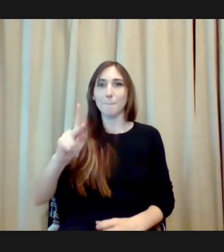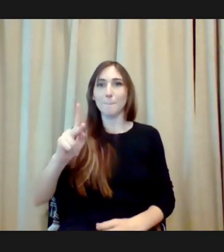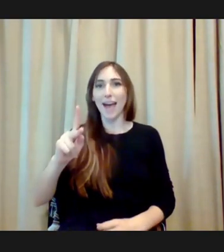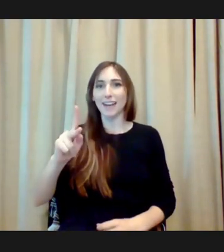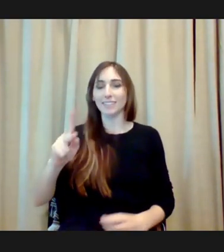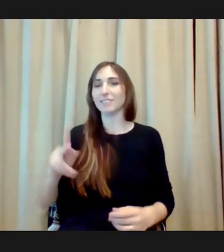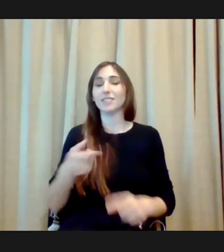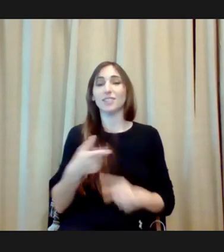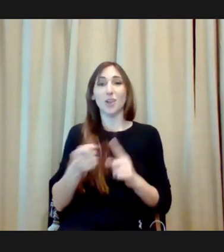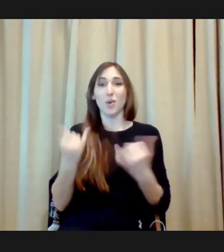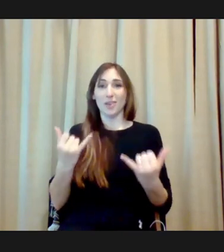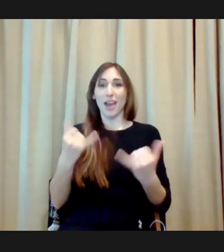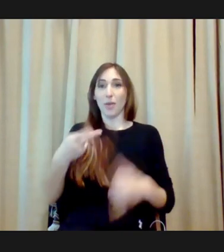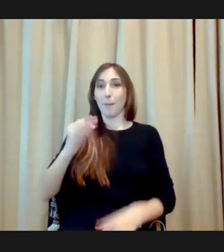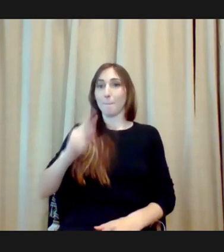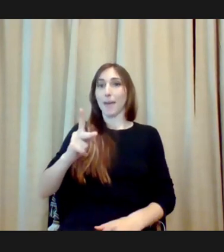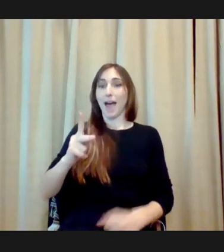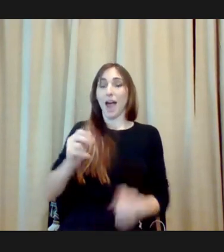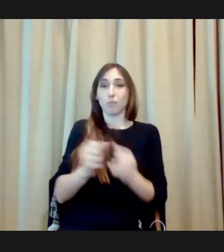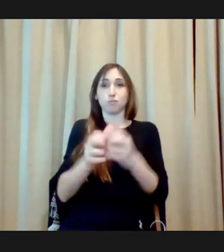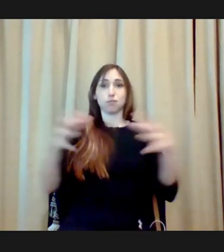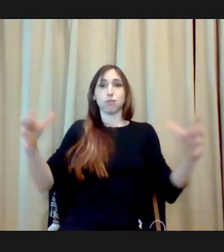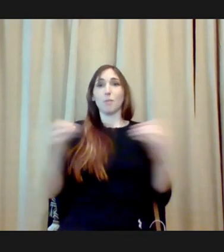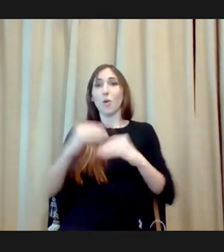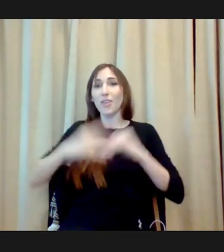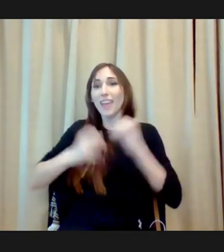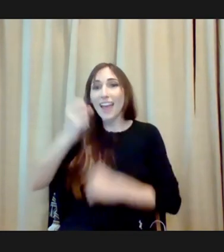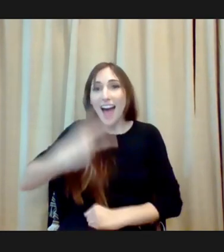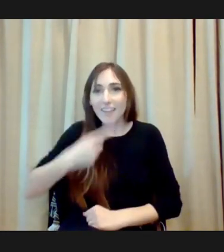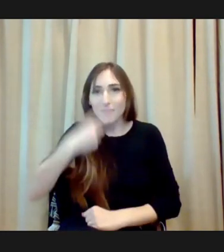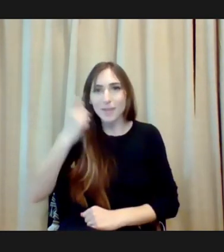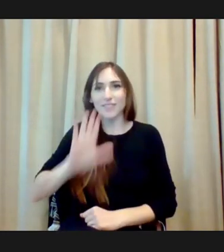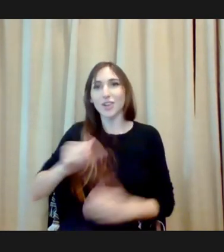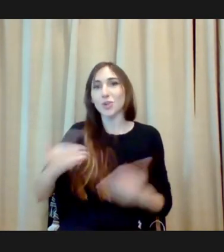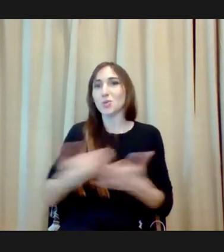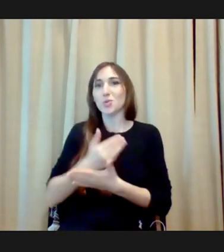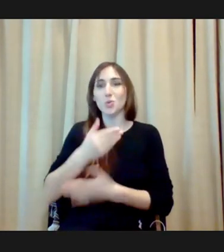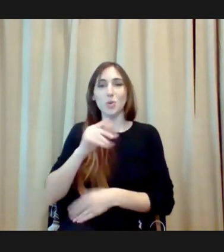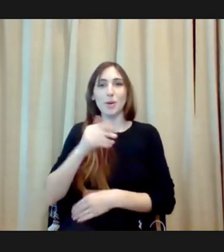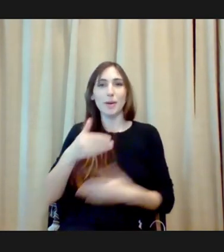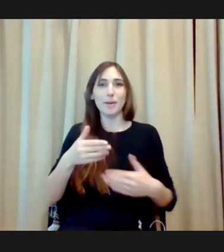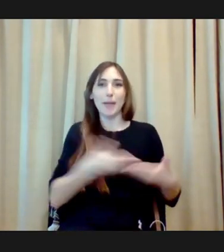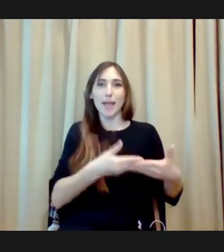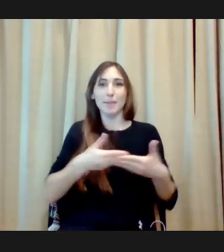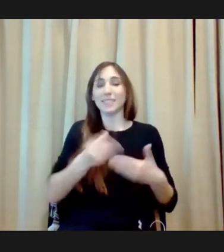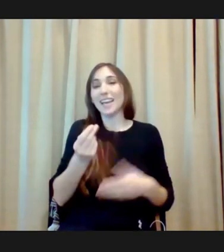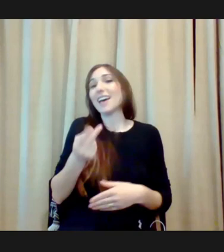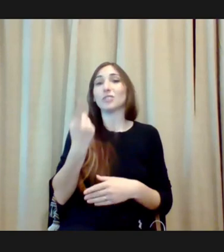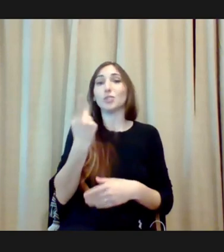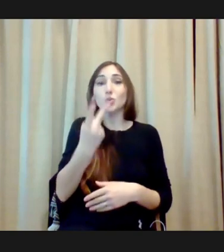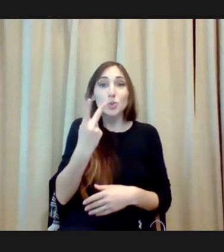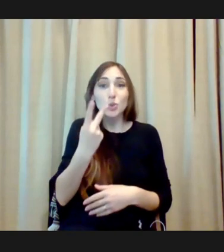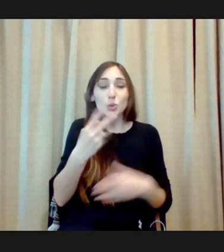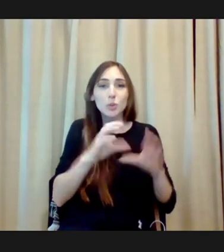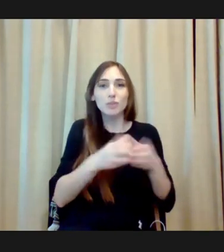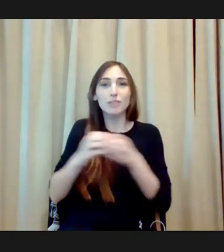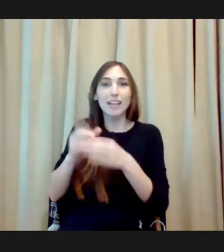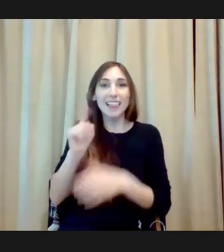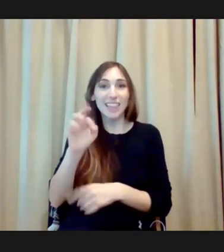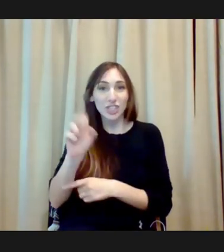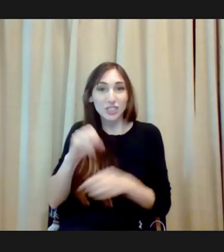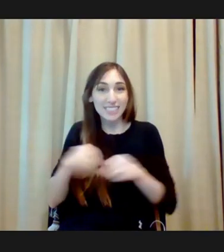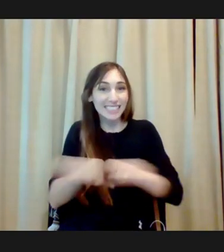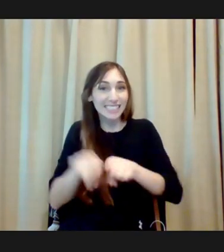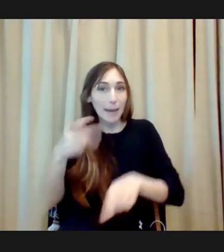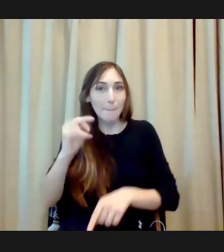litter they had this year of at least nine pups. And two litters in the same pack. That's really pretty amazing. You know, I guess I